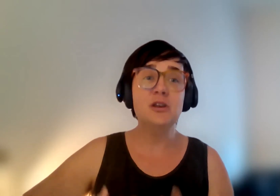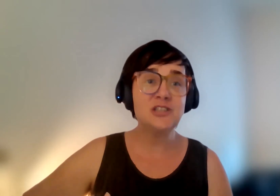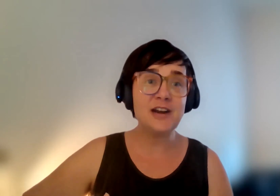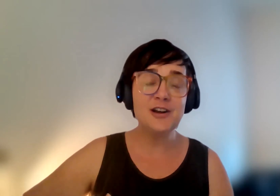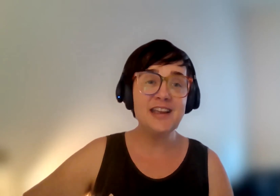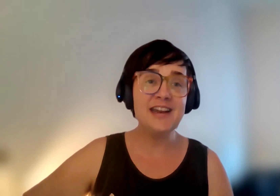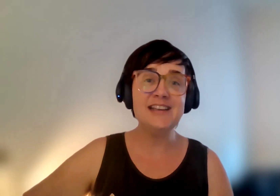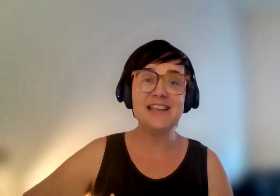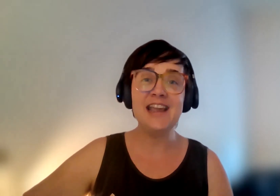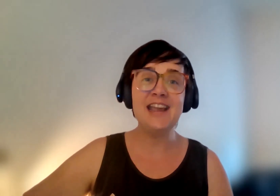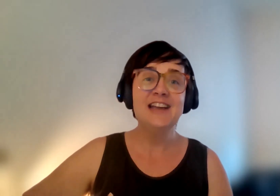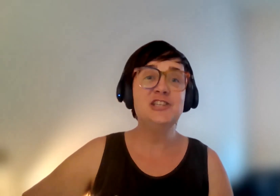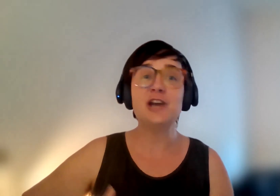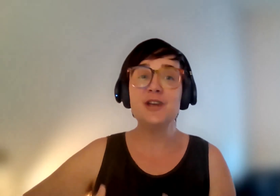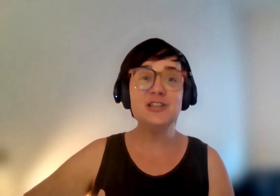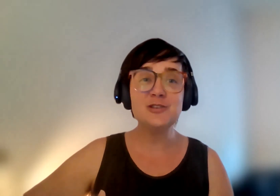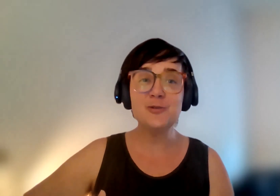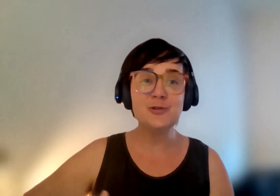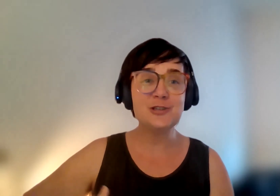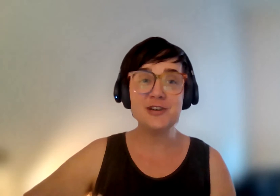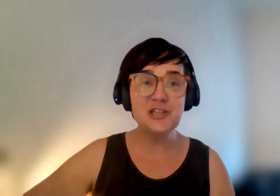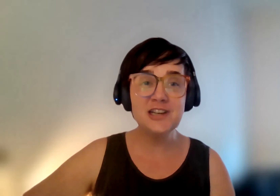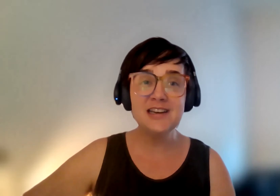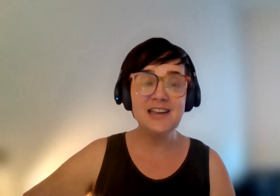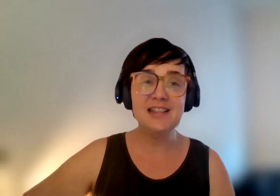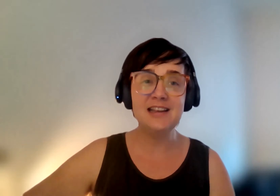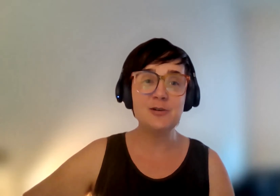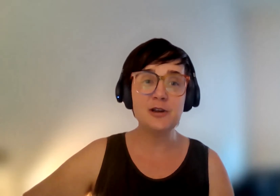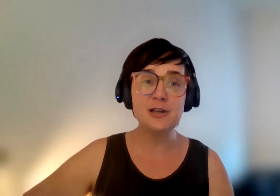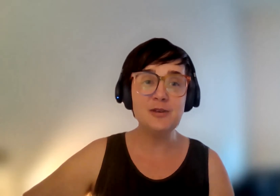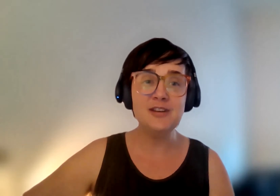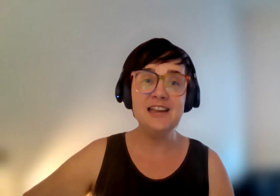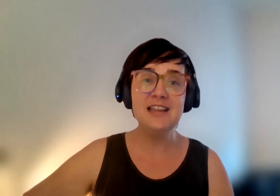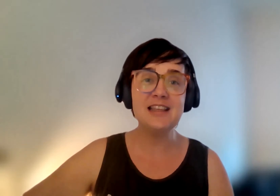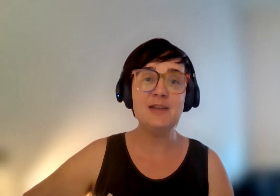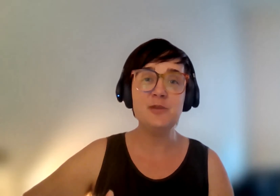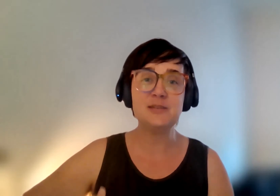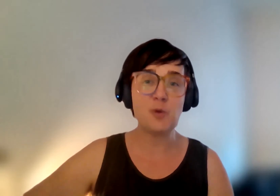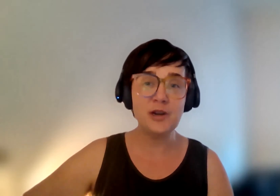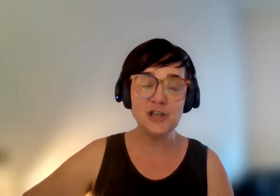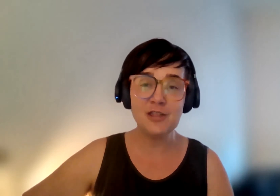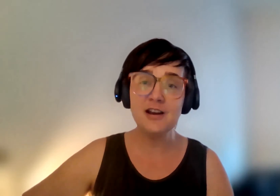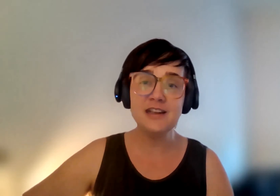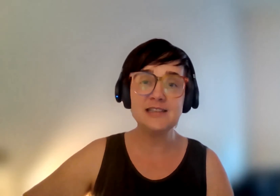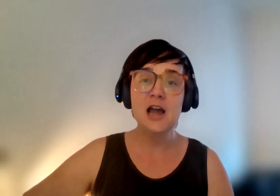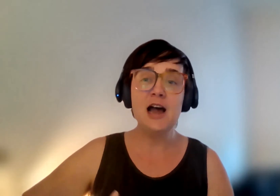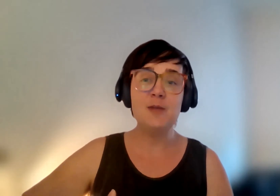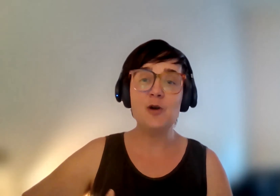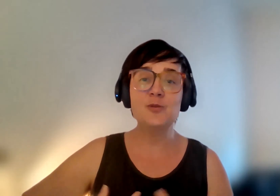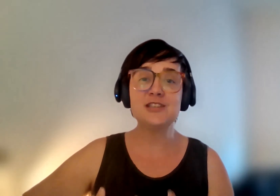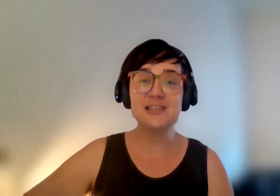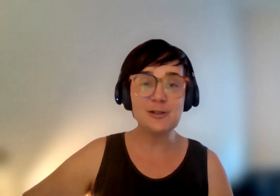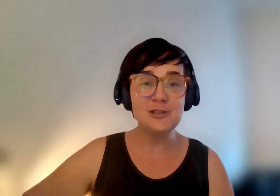be peer-centered. It is a generations-old tradition in the queer community that we support each other.